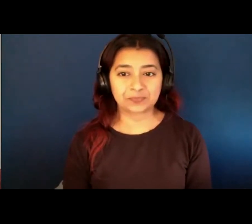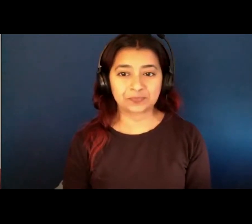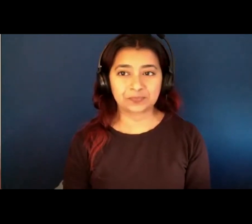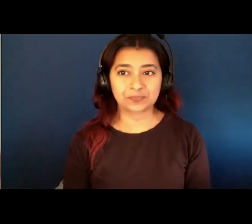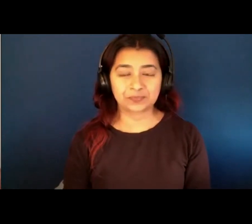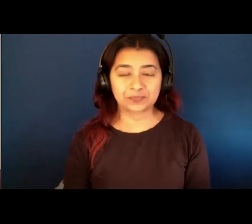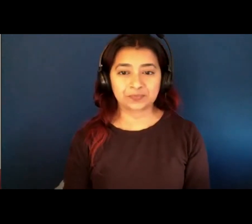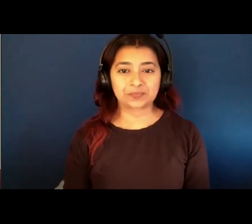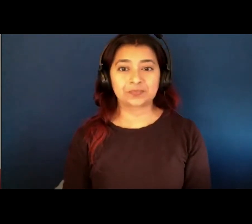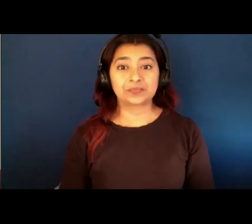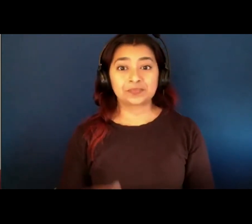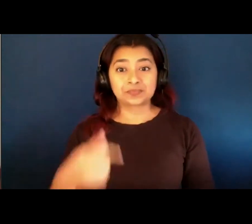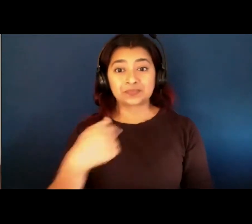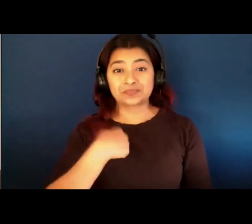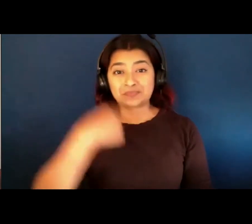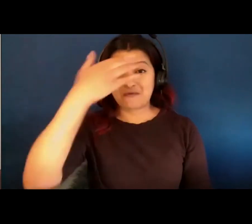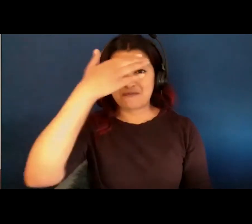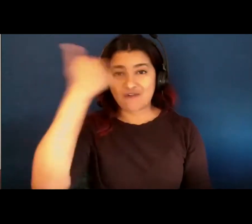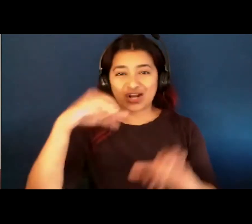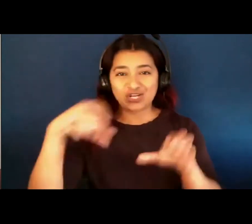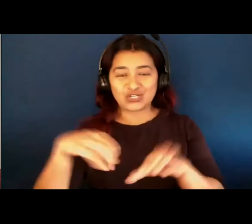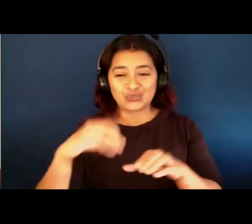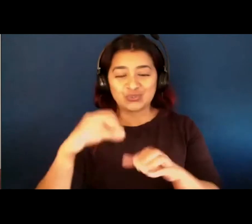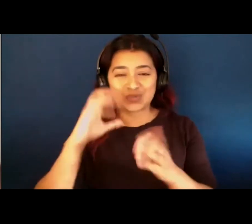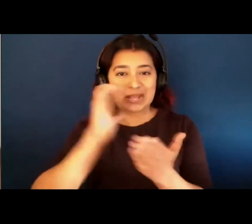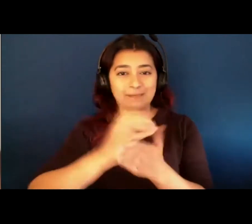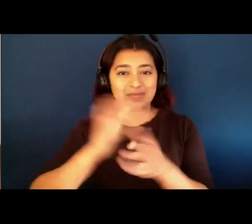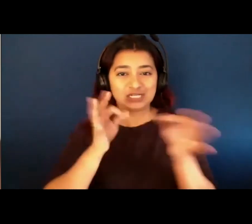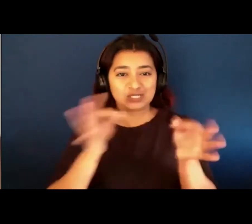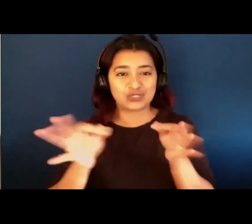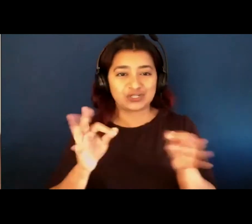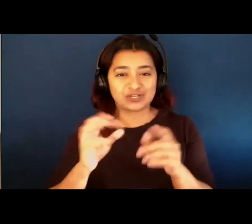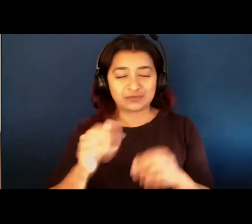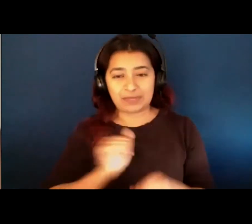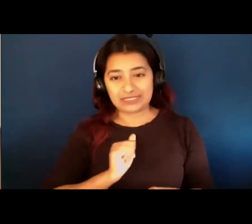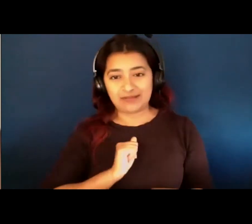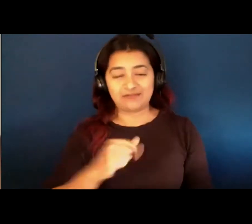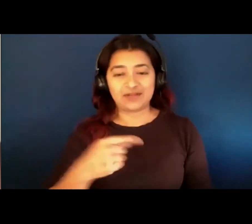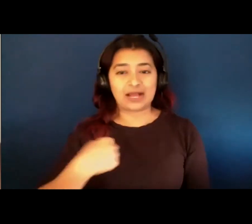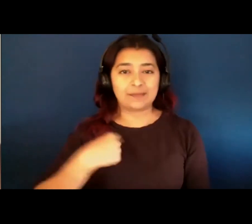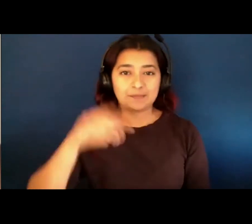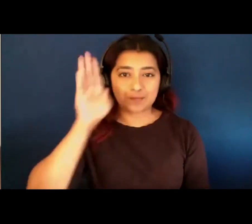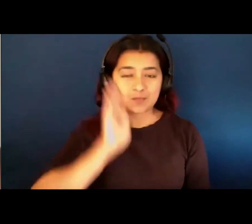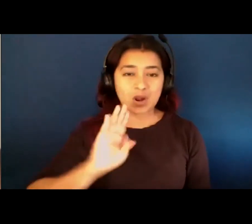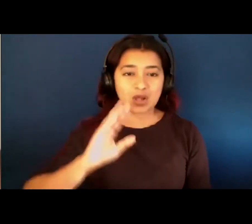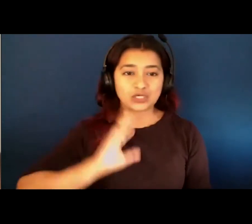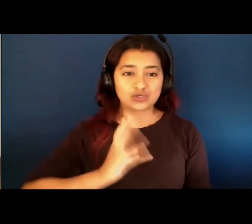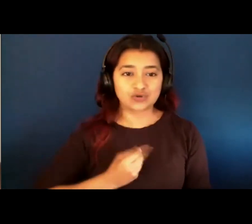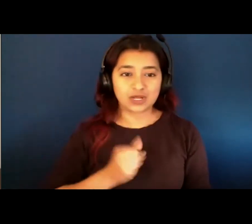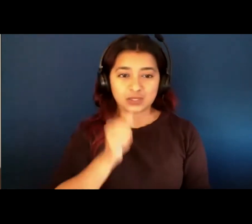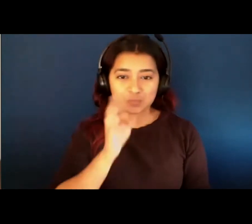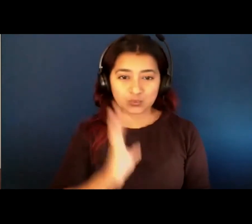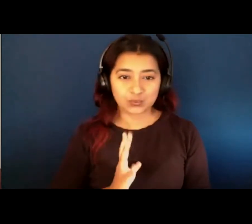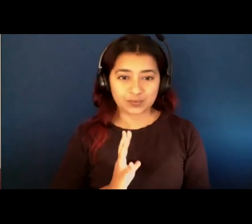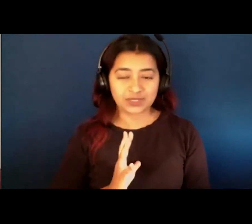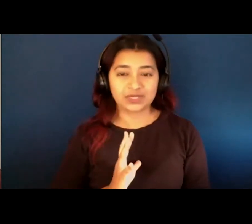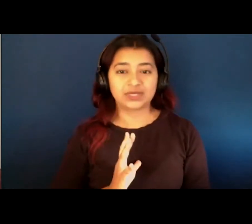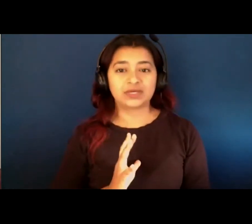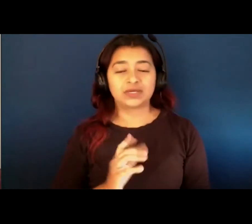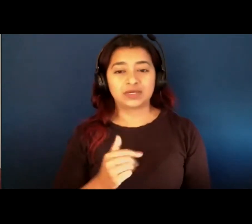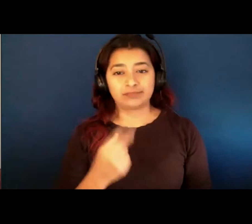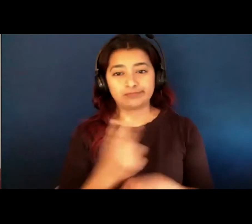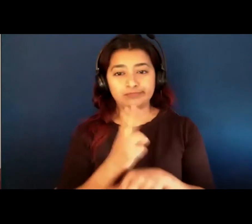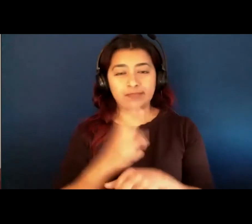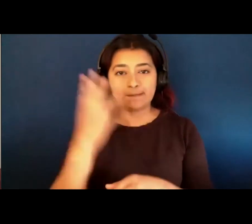I forgot to do an image description of myself. I am a brown trans woman wearing a